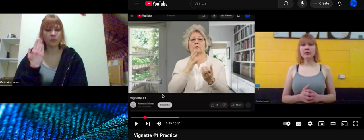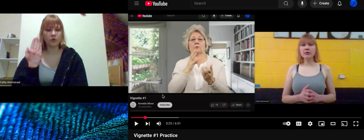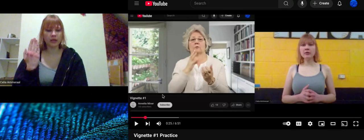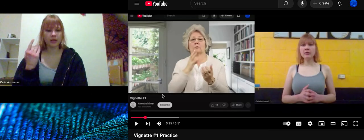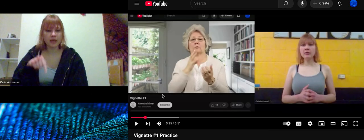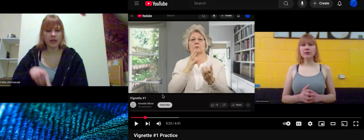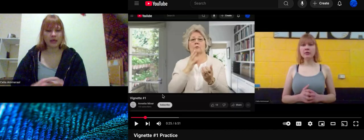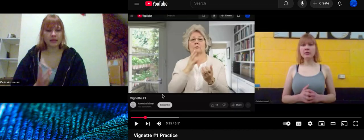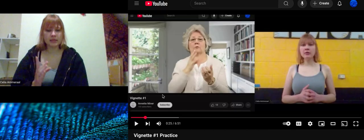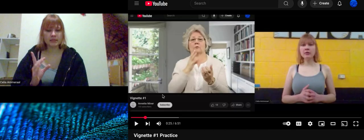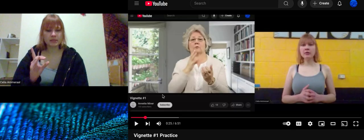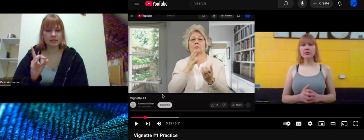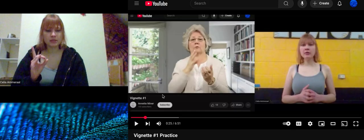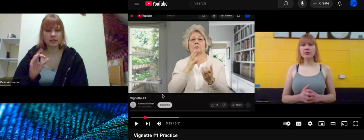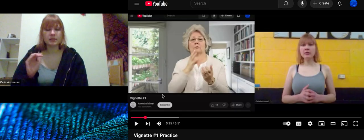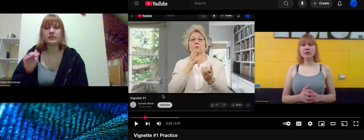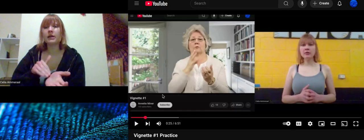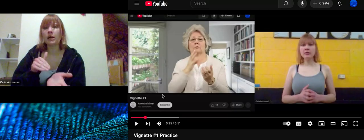Good morning.